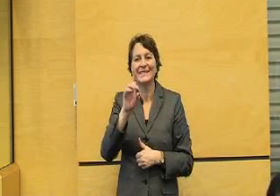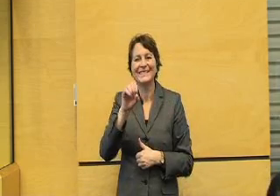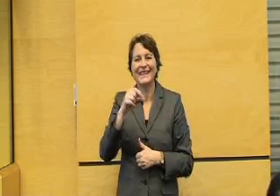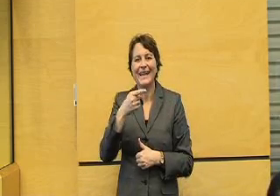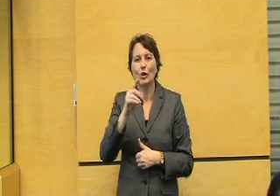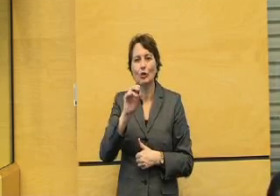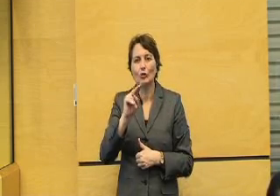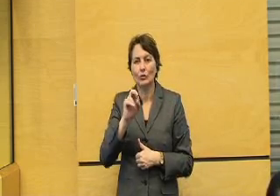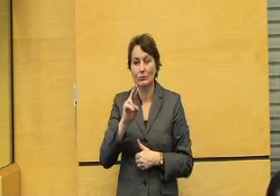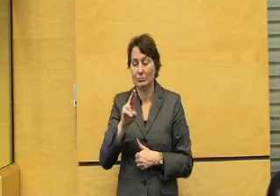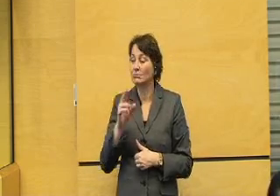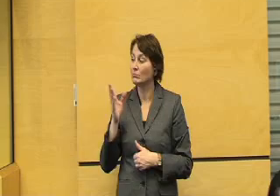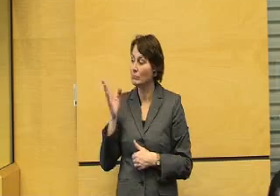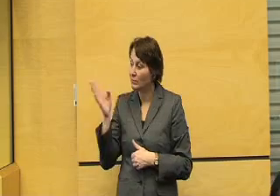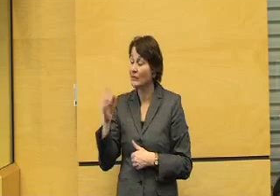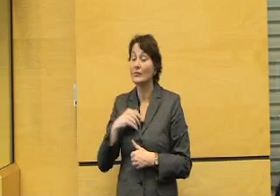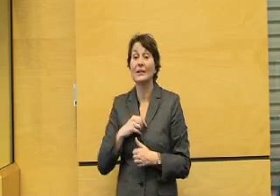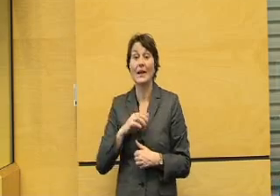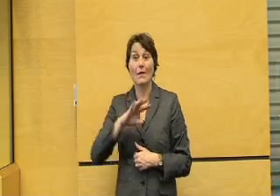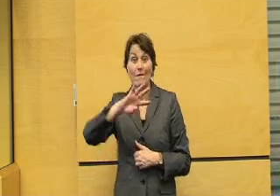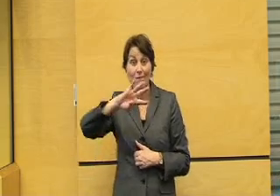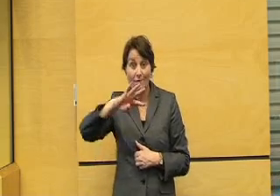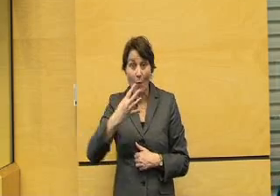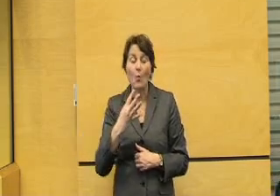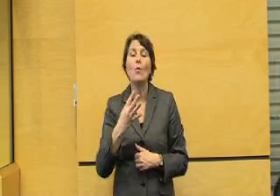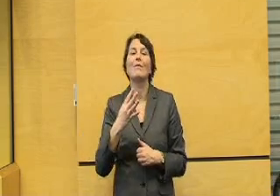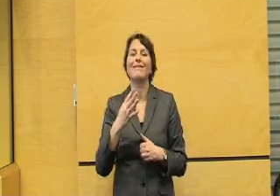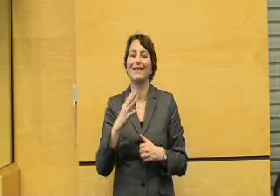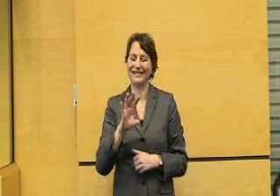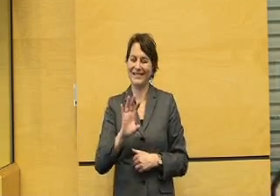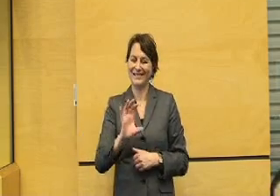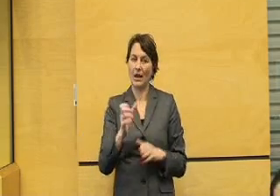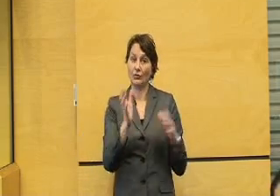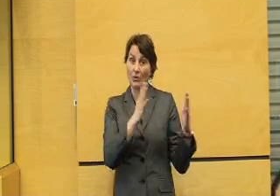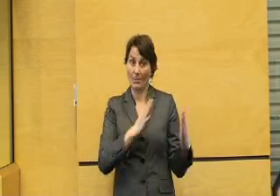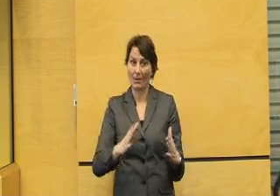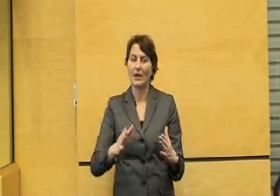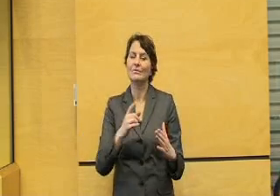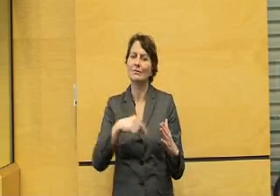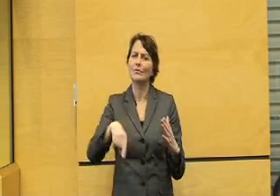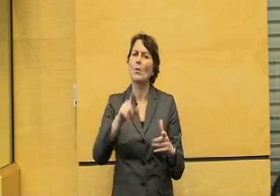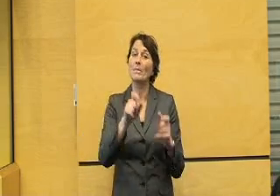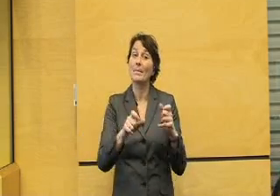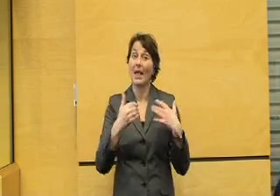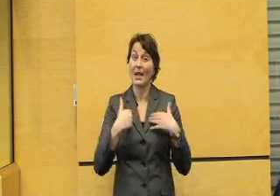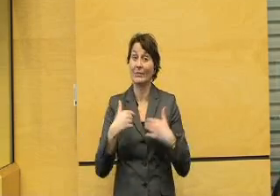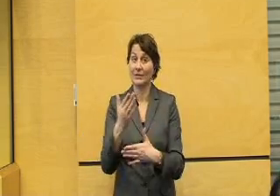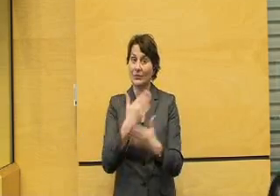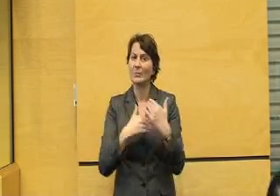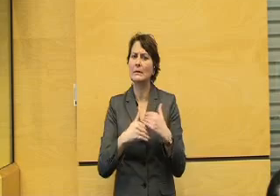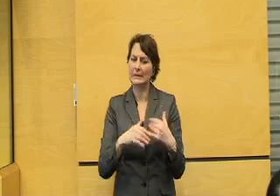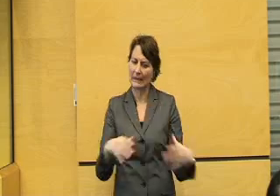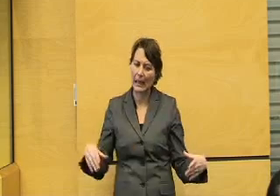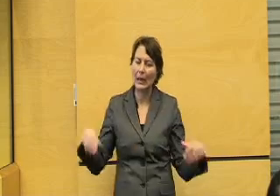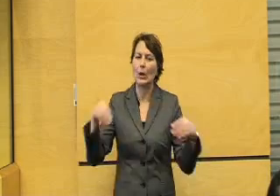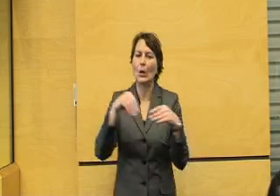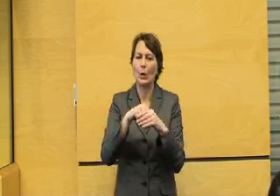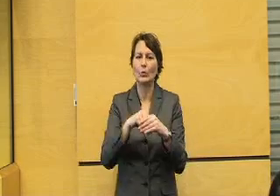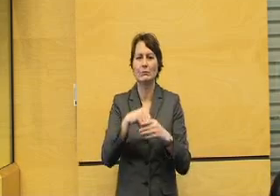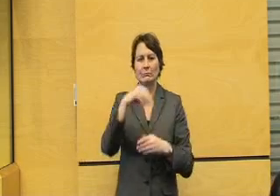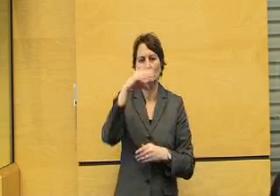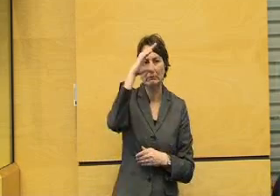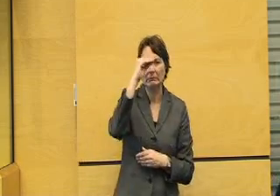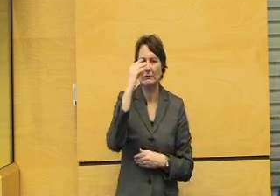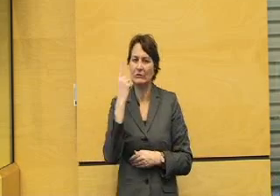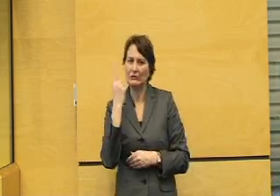that the fourth national plan for the empowerment of persons with disability does include this perspective, this gender perspective.